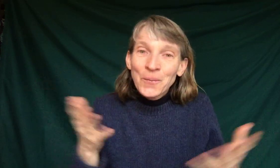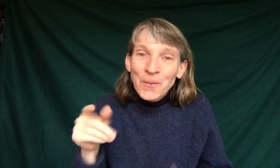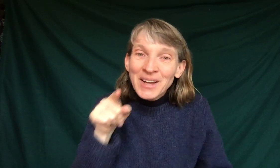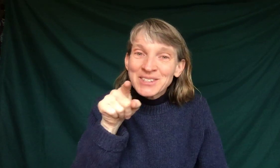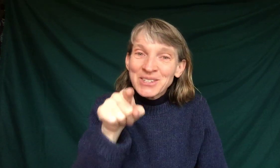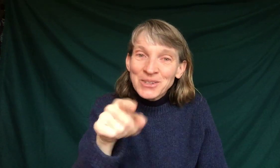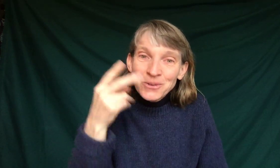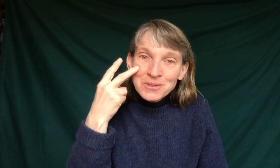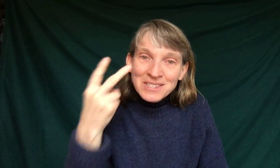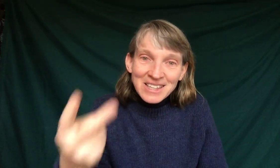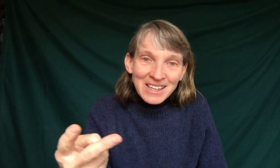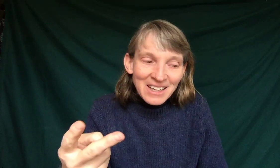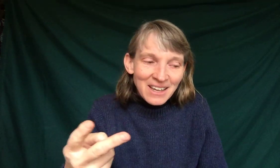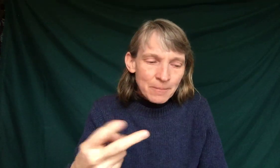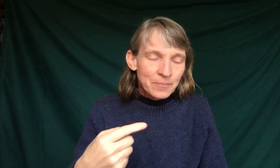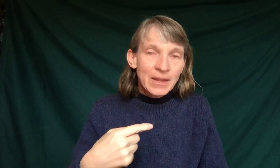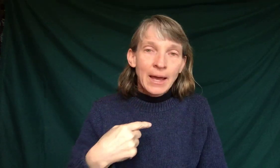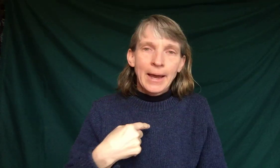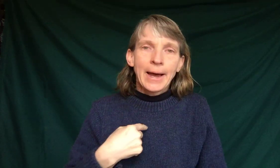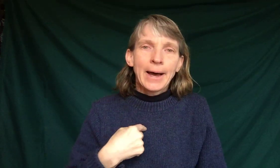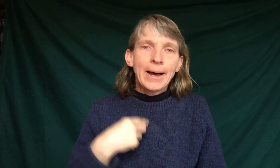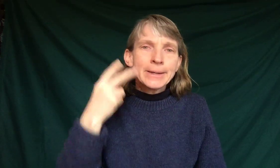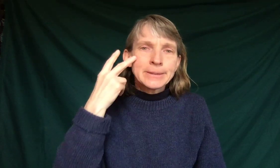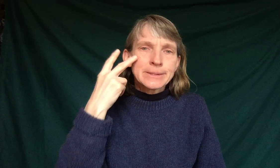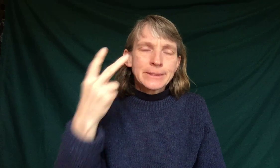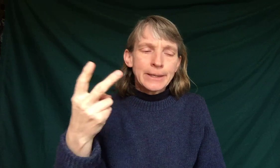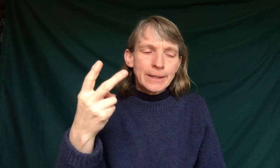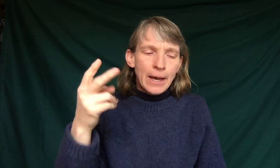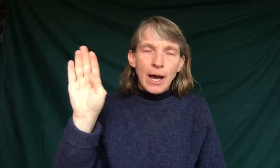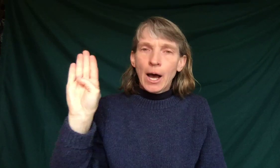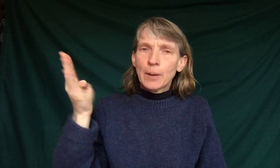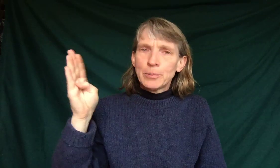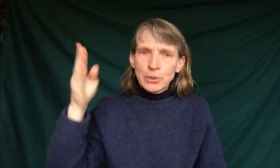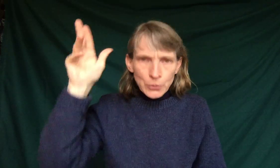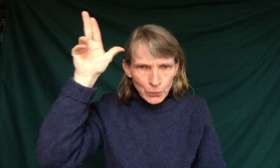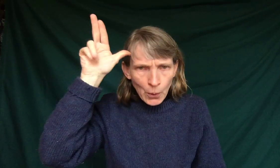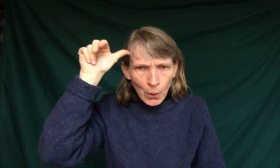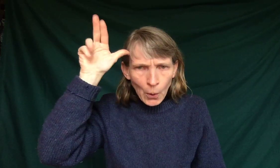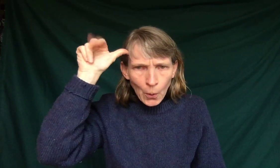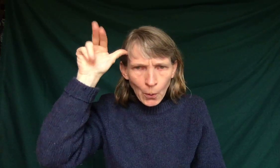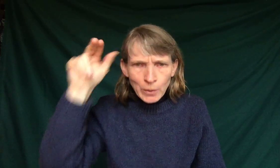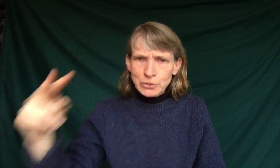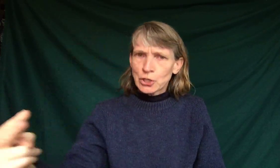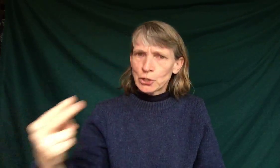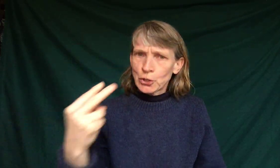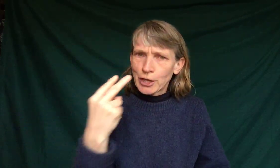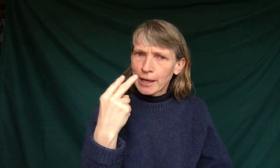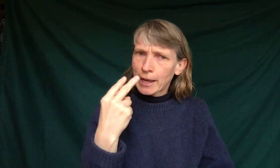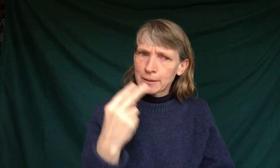what do you see? I see a blue horse looking at